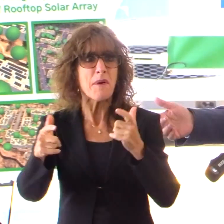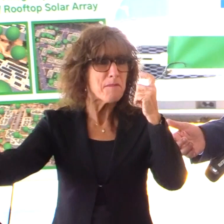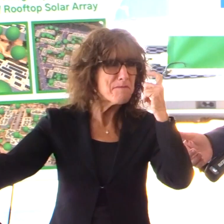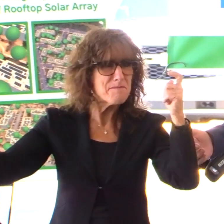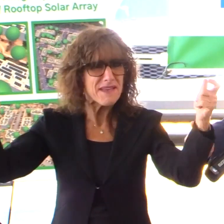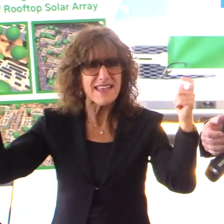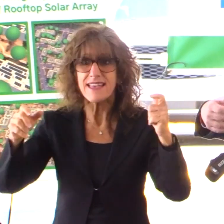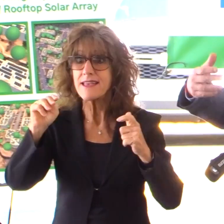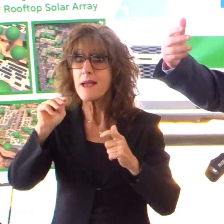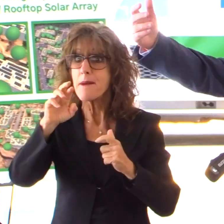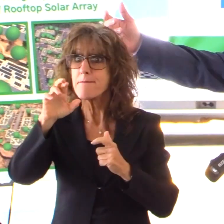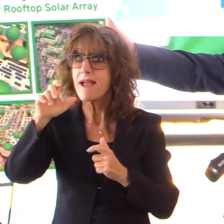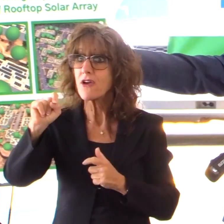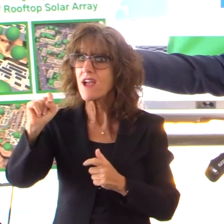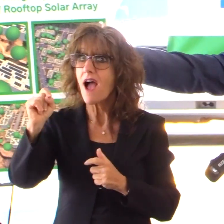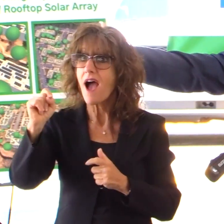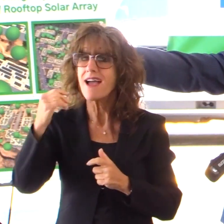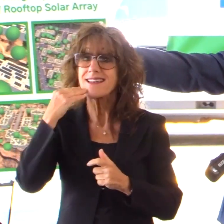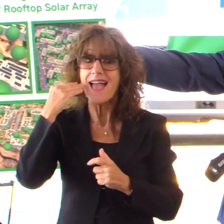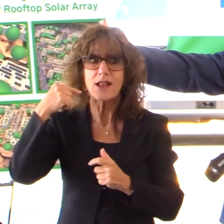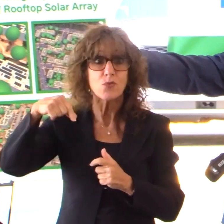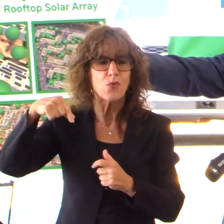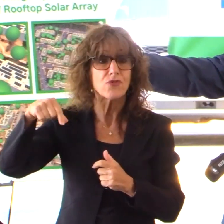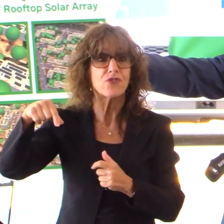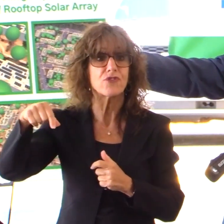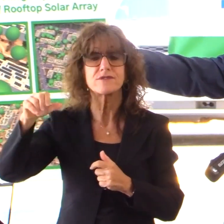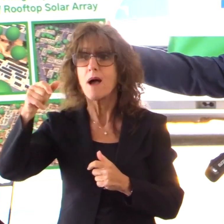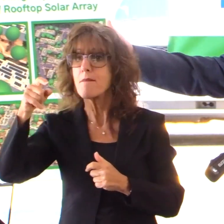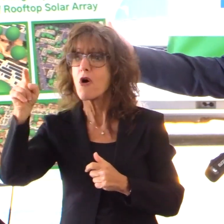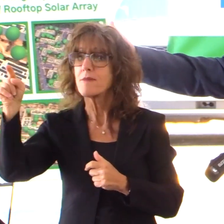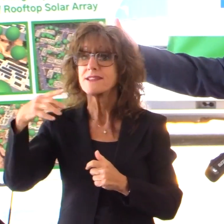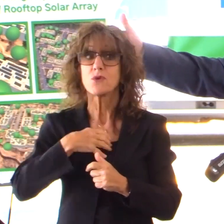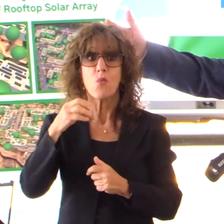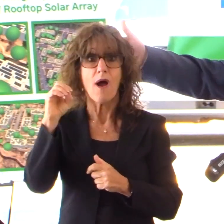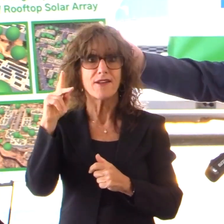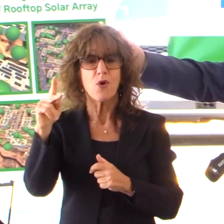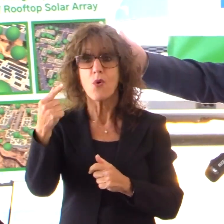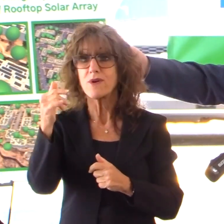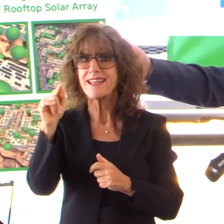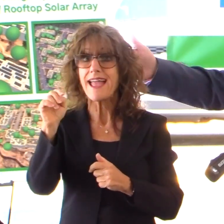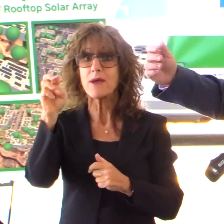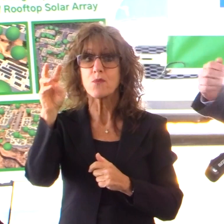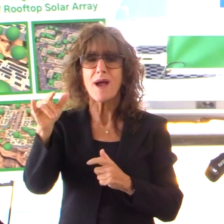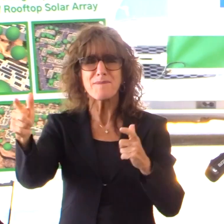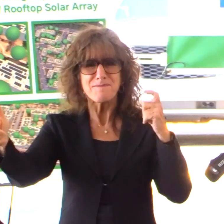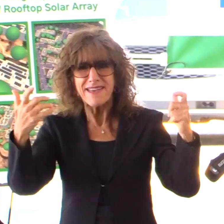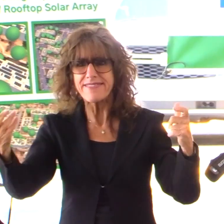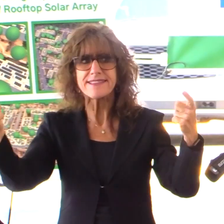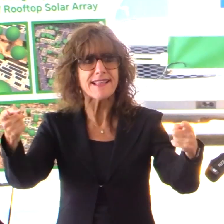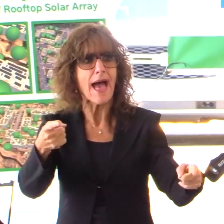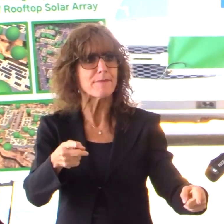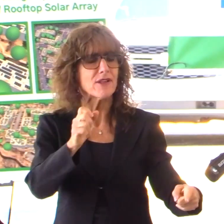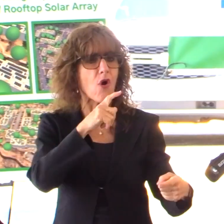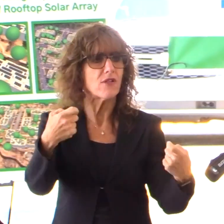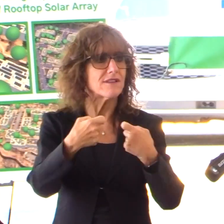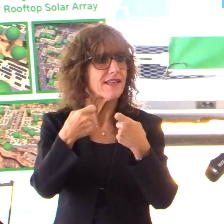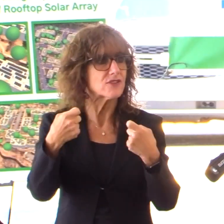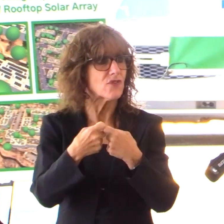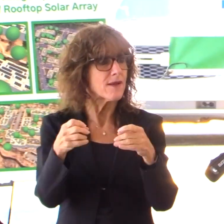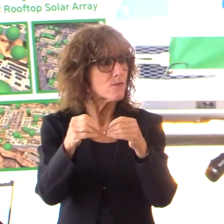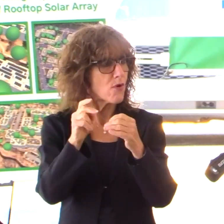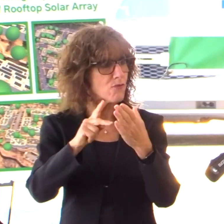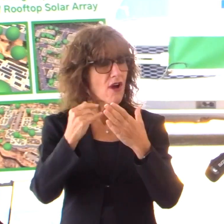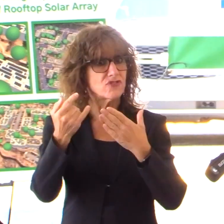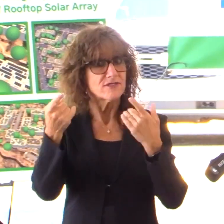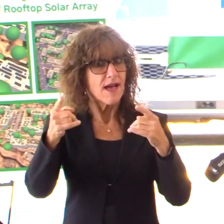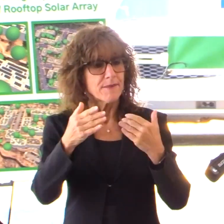like Marriott headquarters, like the apartments being built at White Oak Gateway. These are real things that are happening, and there are more projects to